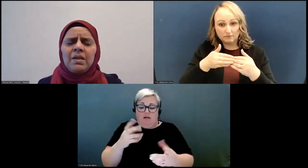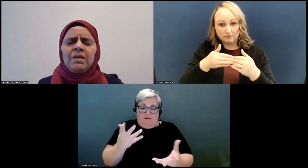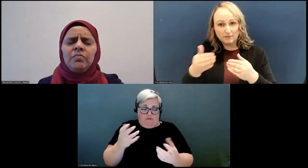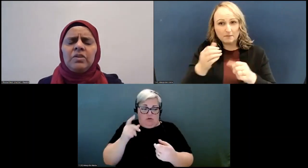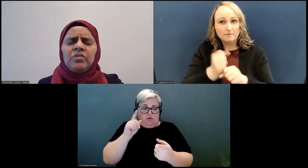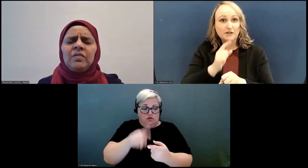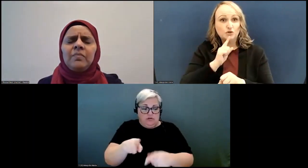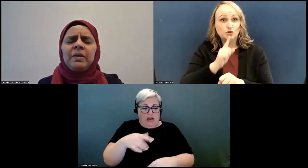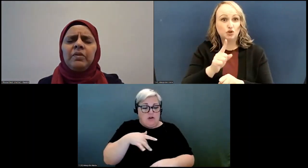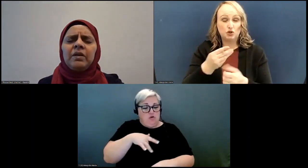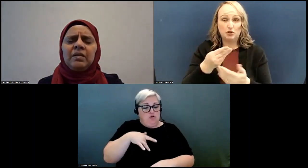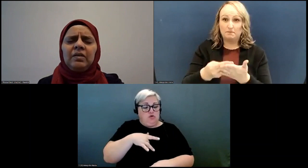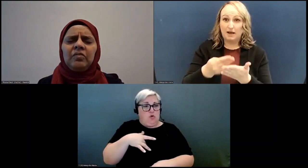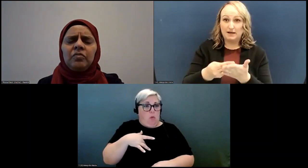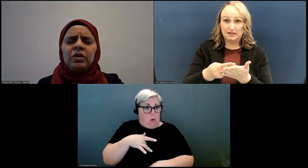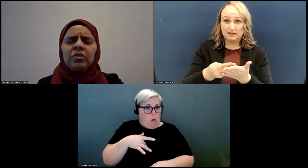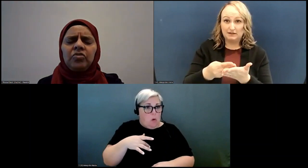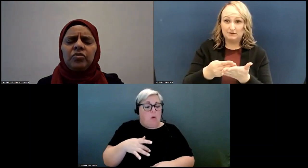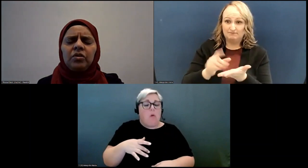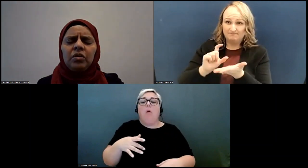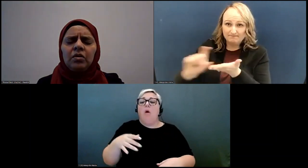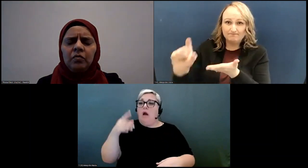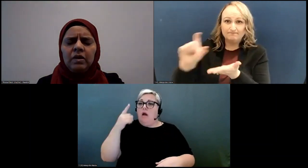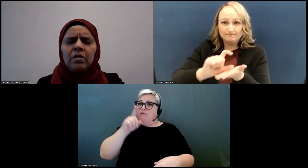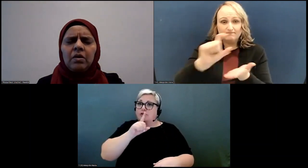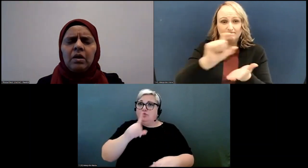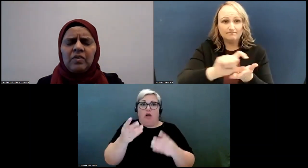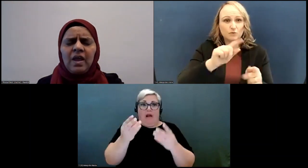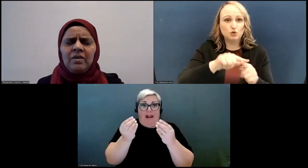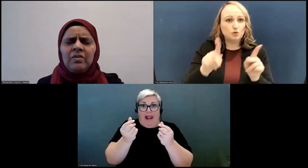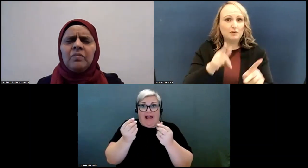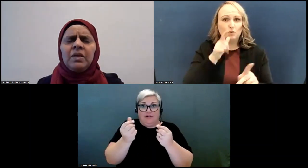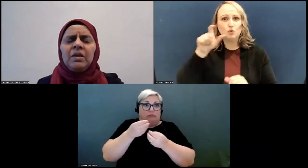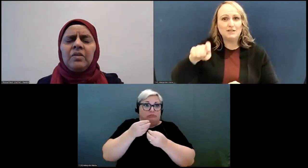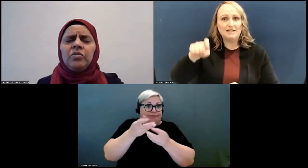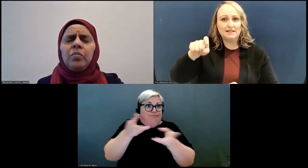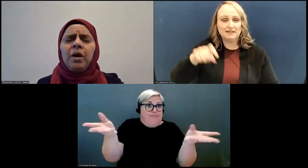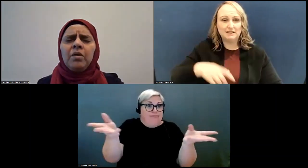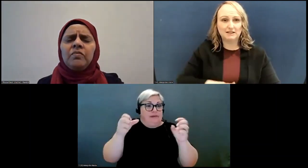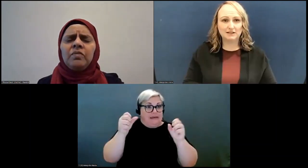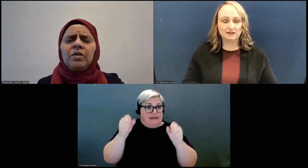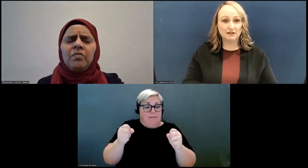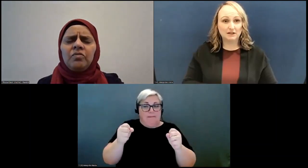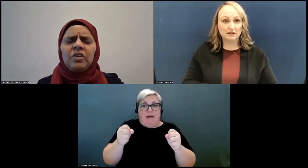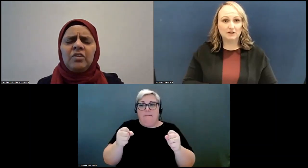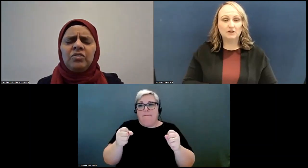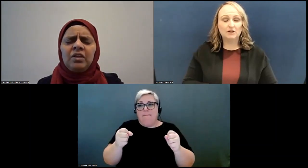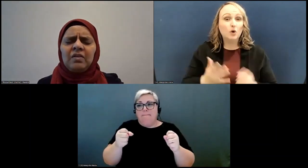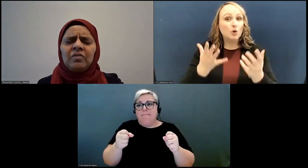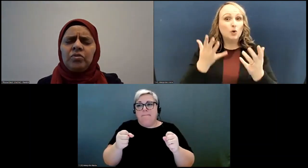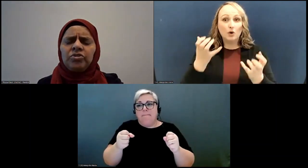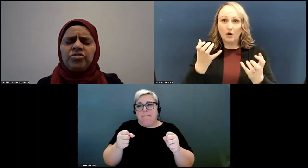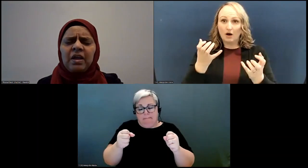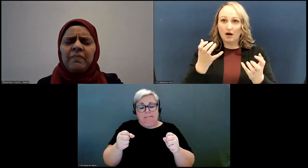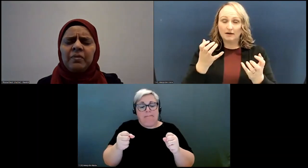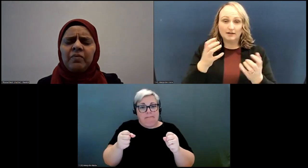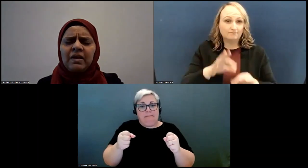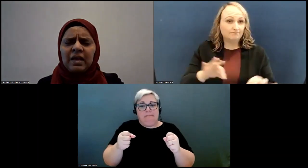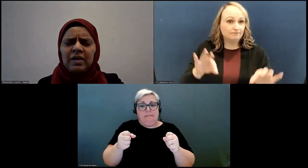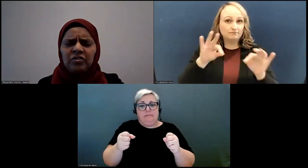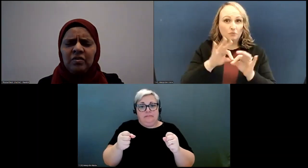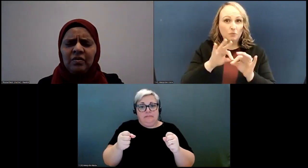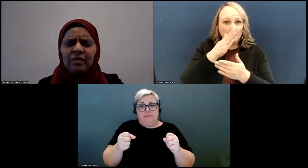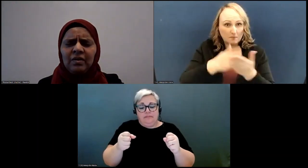that the money reaches the people that it needs to reach. We are intending to be an integral part of the conversation that is going to shape